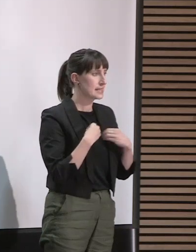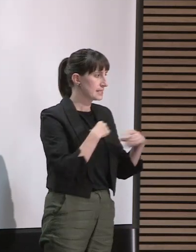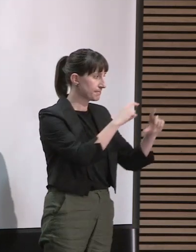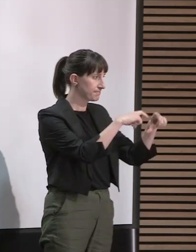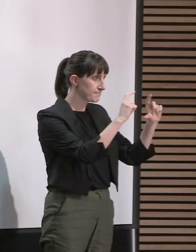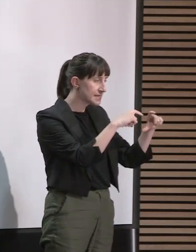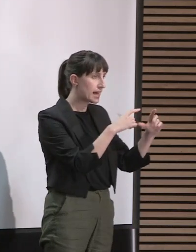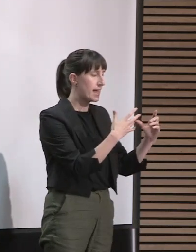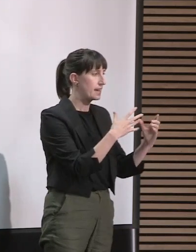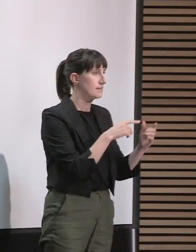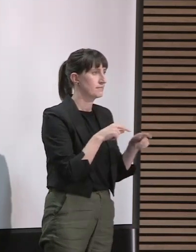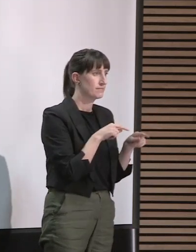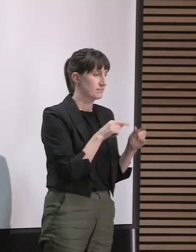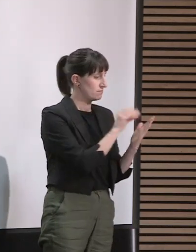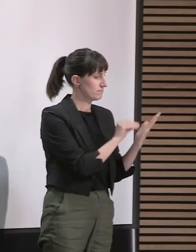got